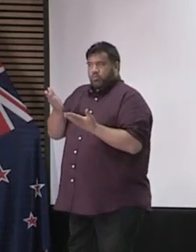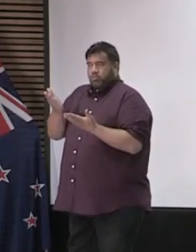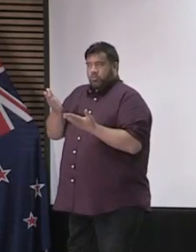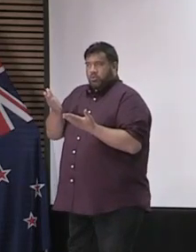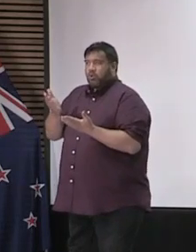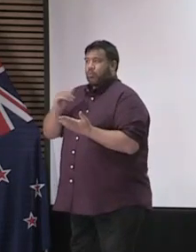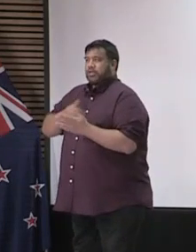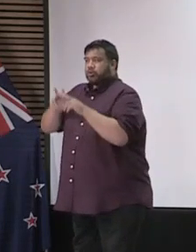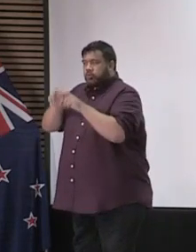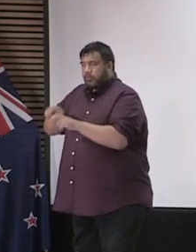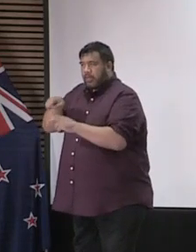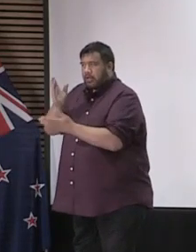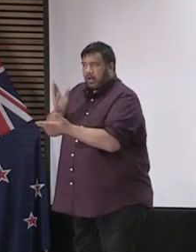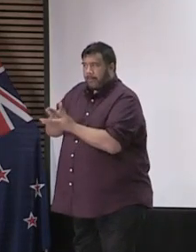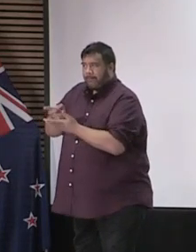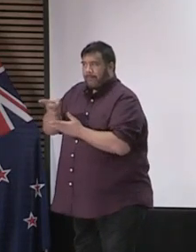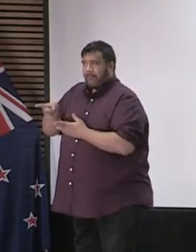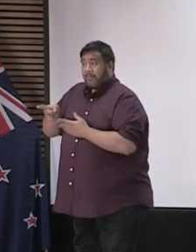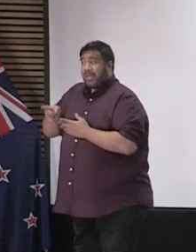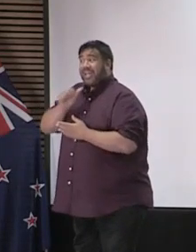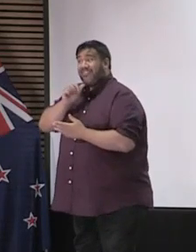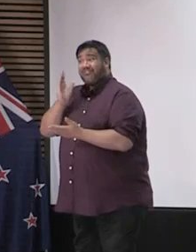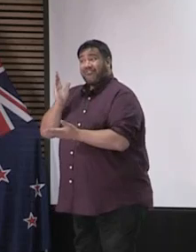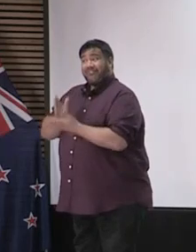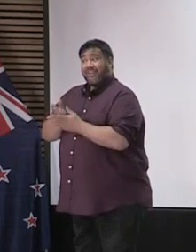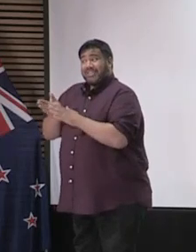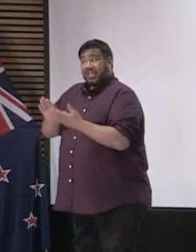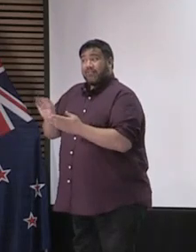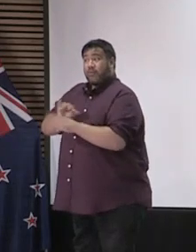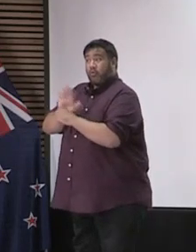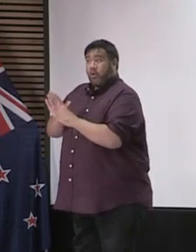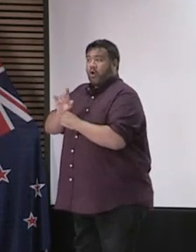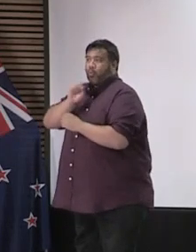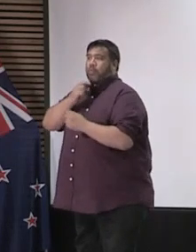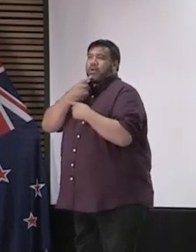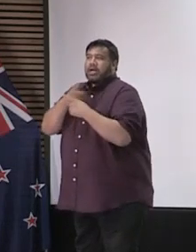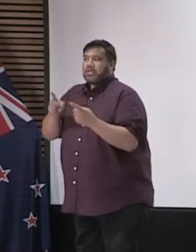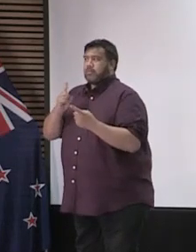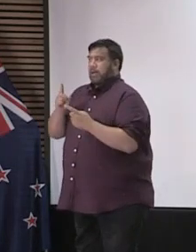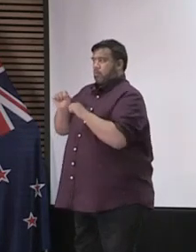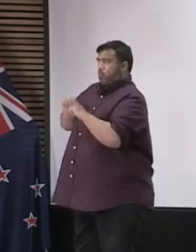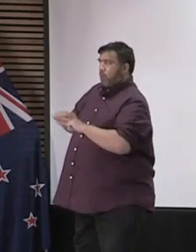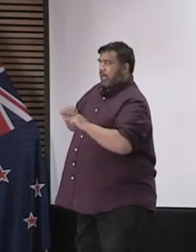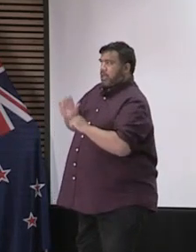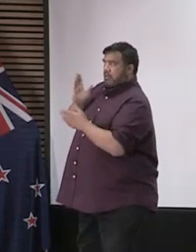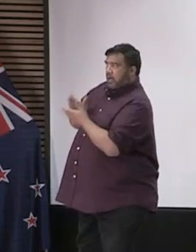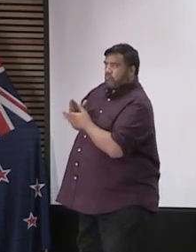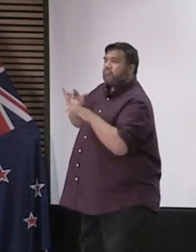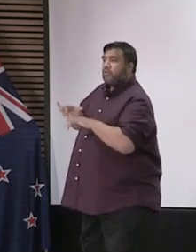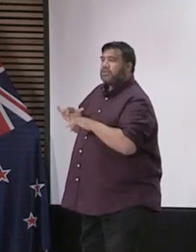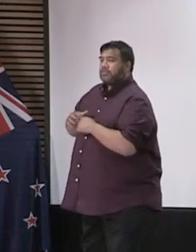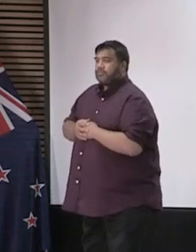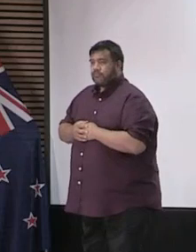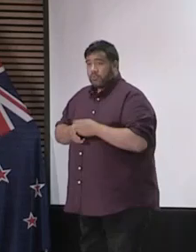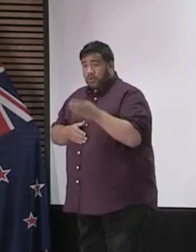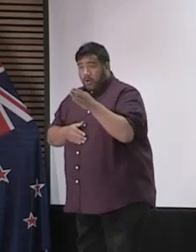in the community from COVID-19, we will classify it as a death, but I'm just waiting further information to be able to confirm the cause of death. There will be more deaths at